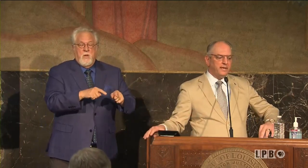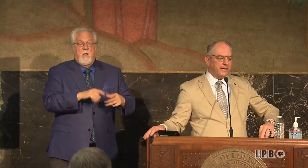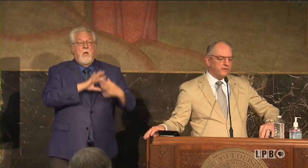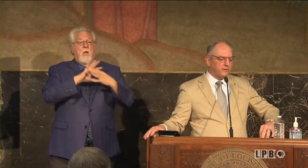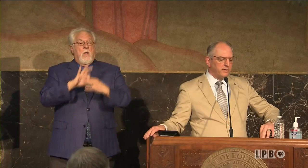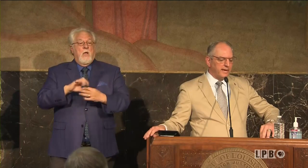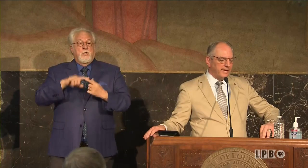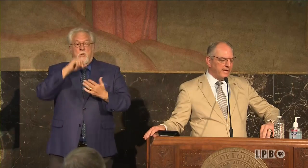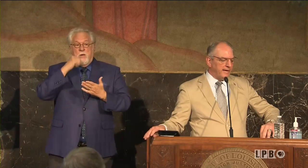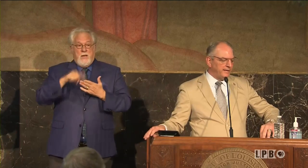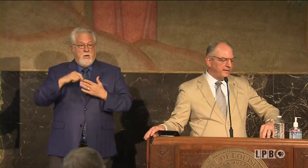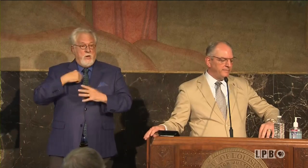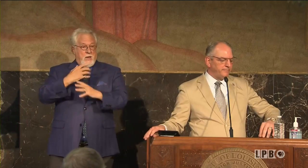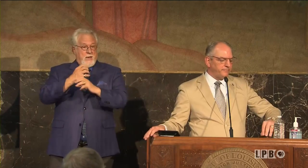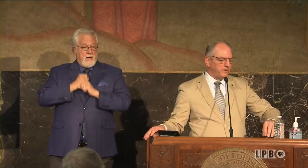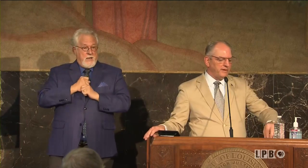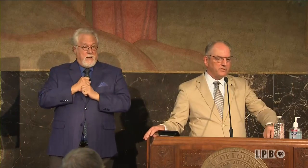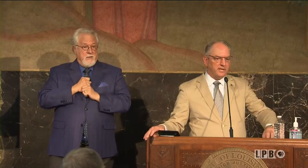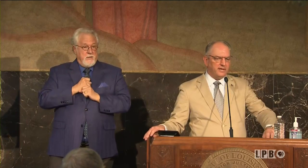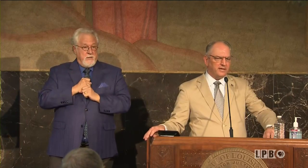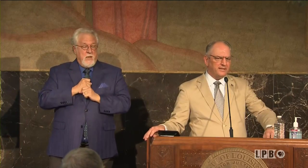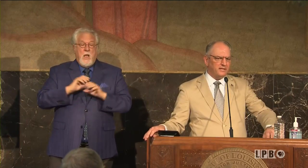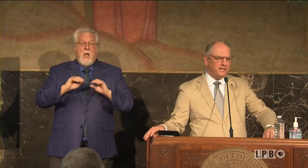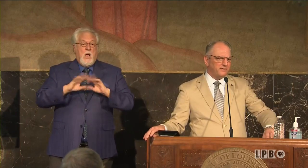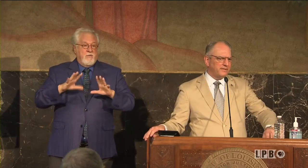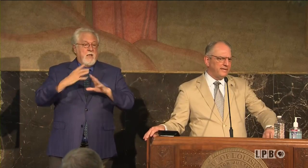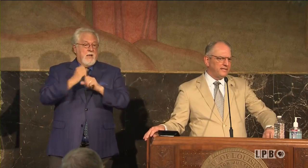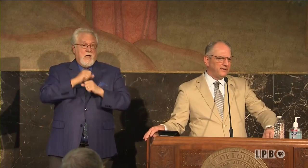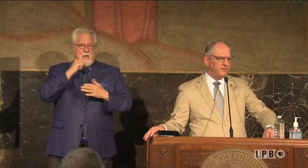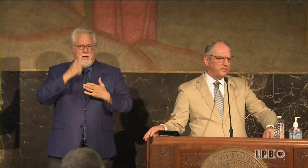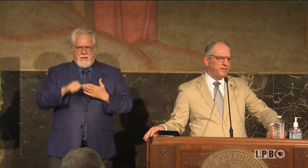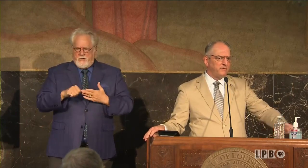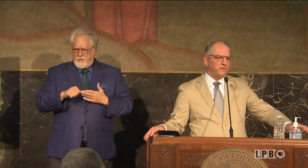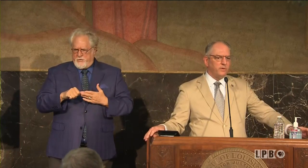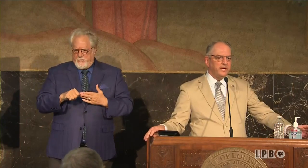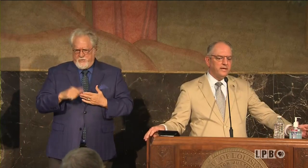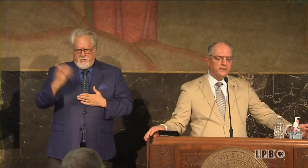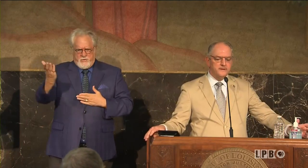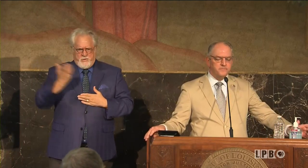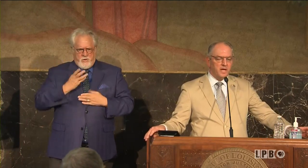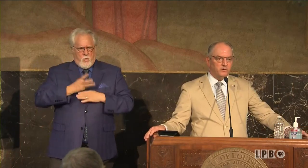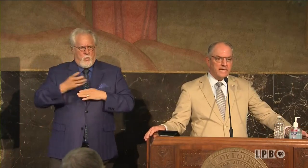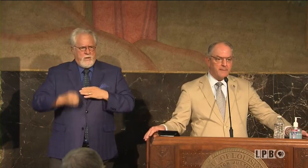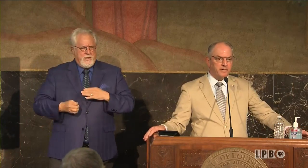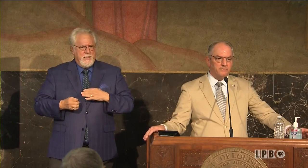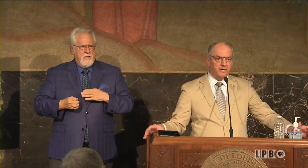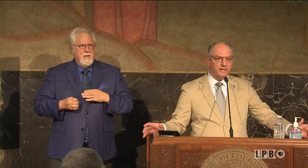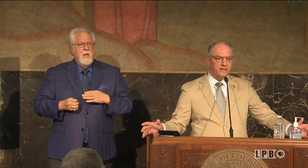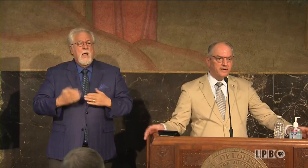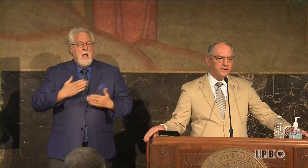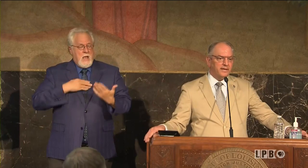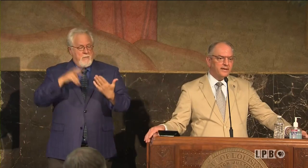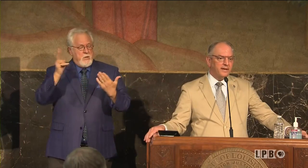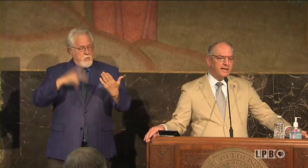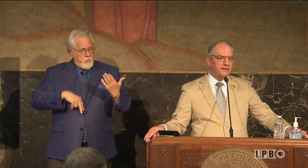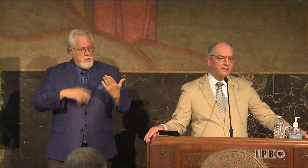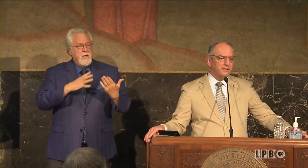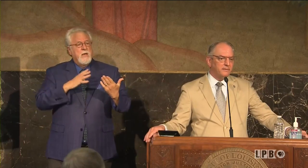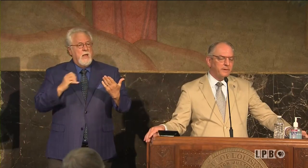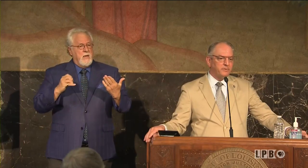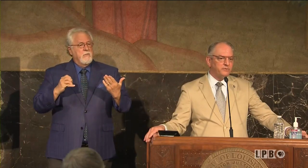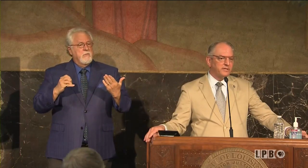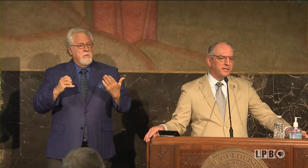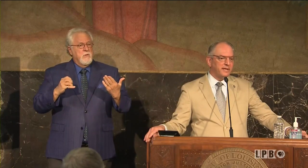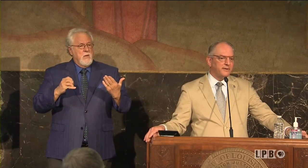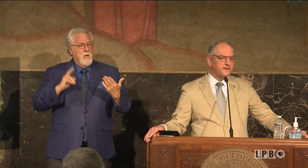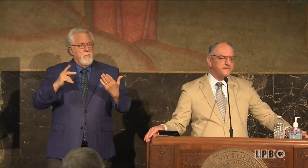to the letter that I got, obviously I got the letter, I think, delivered to me over the weekend. I was happy to read it, and like the